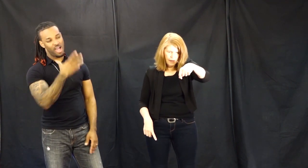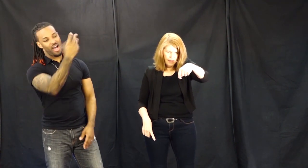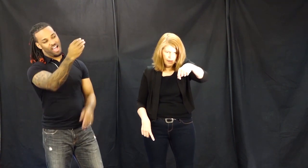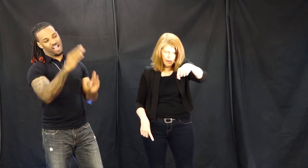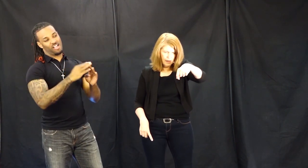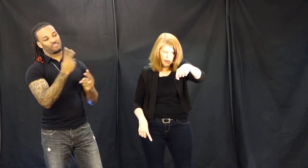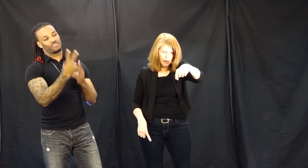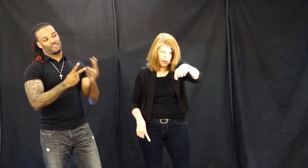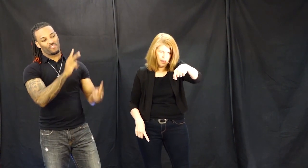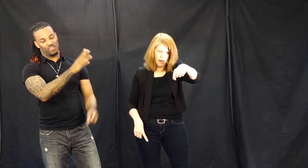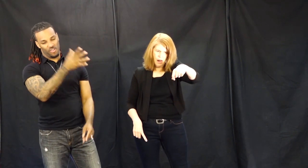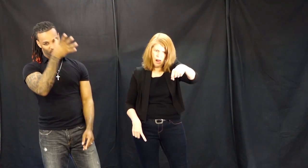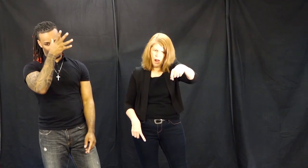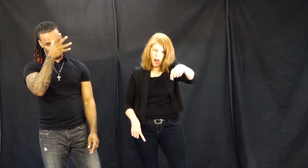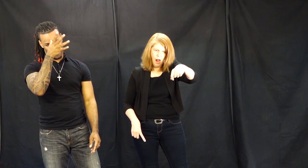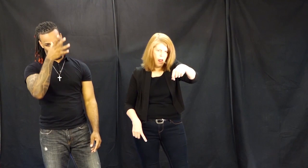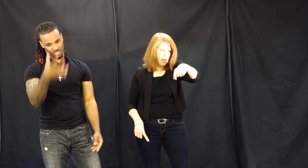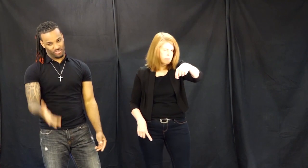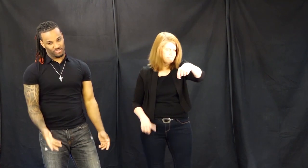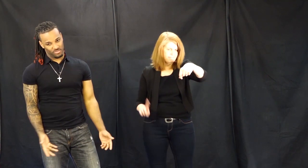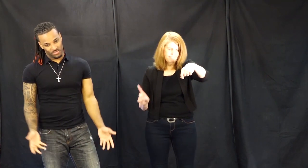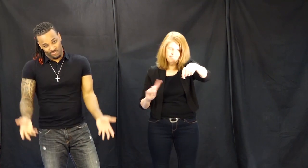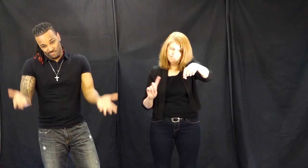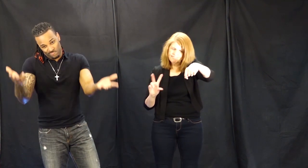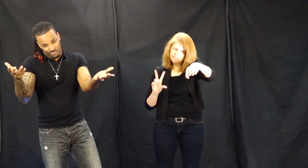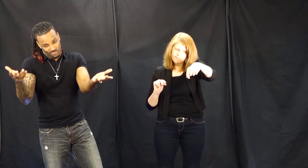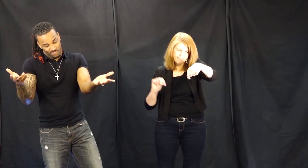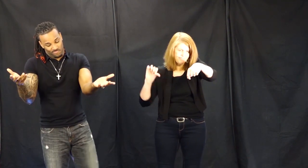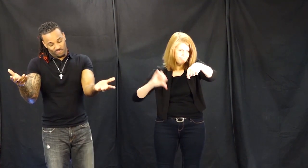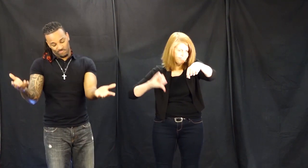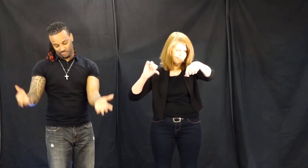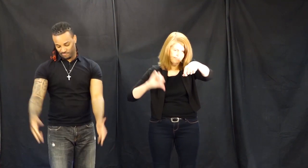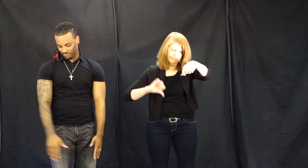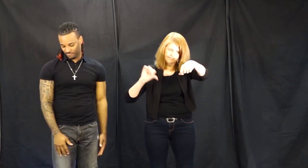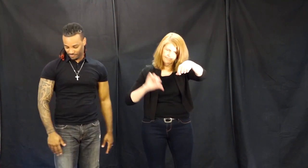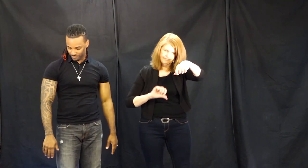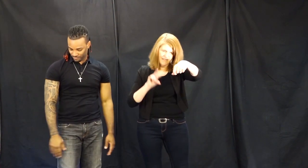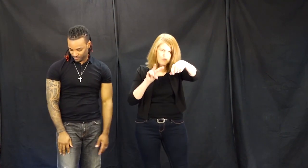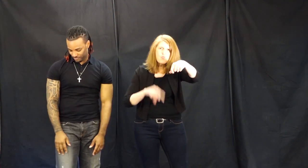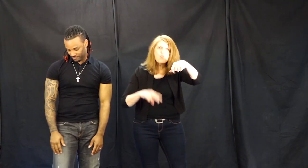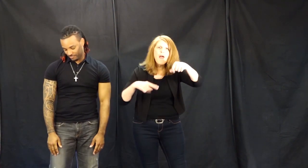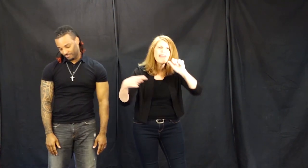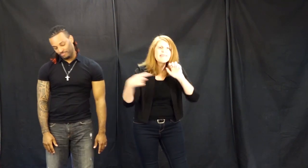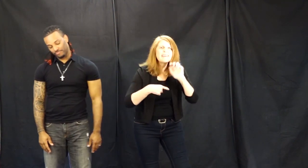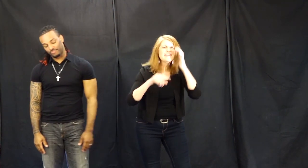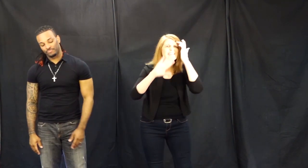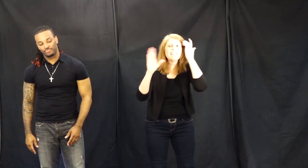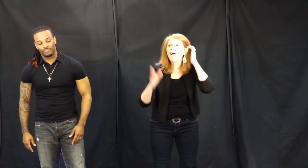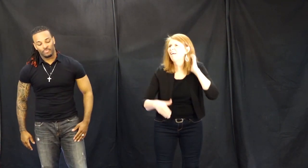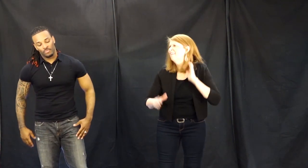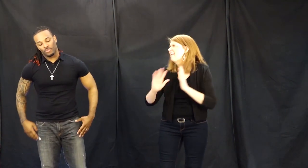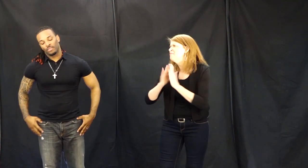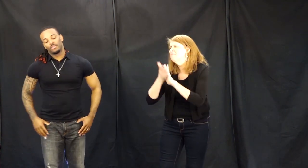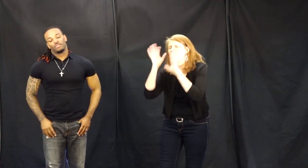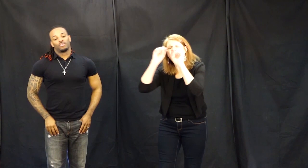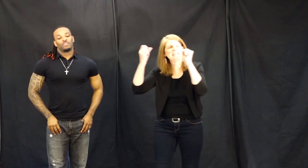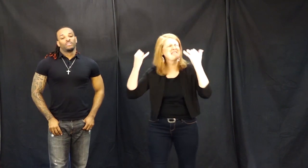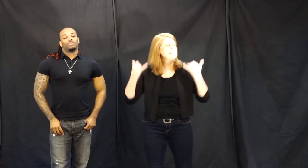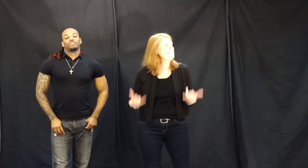on a visit to her father. No. Have you read this? Well, he never gonna be president now. Never gonna be president now.